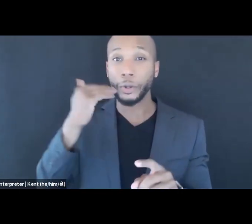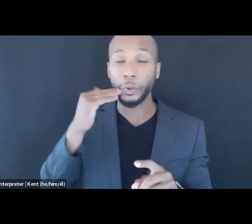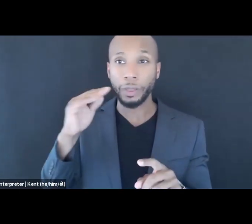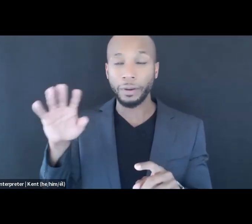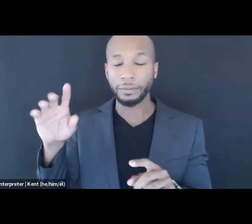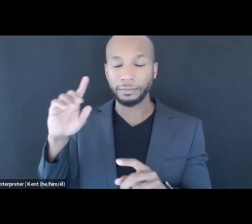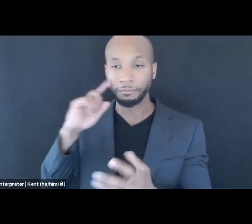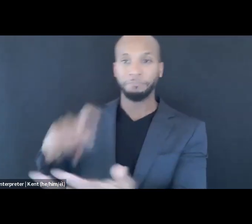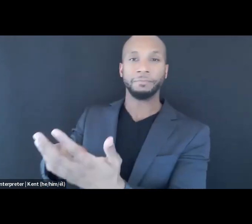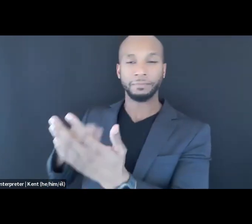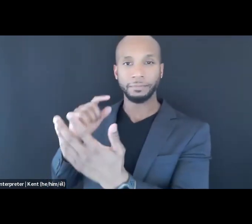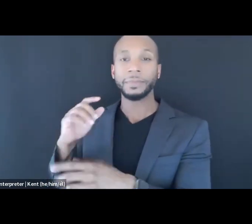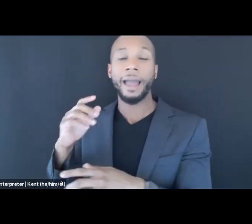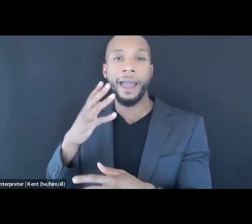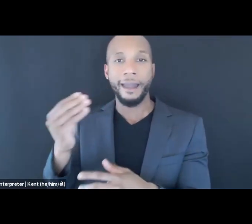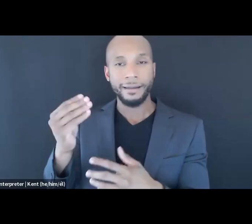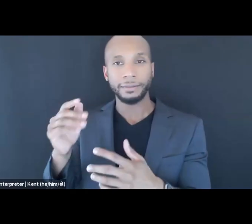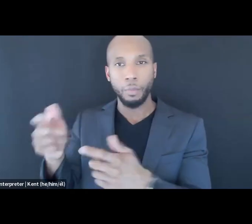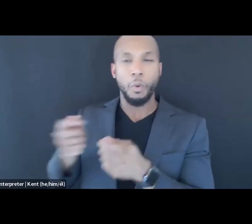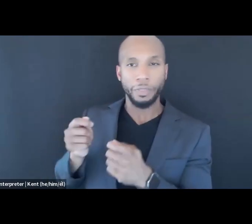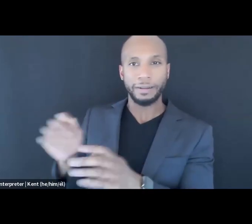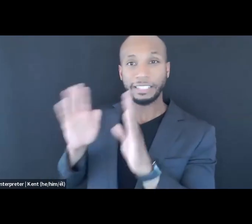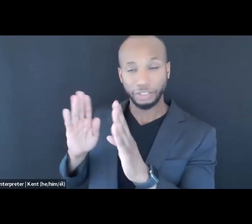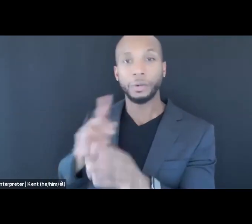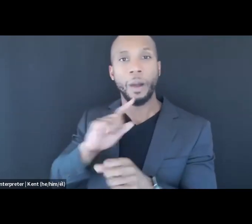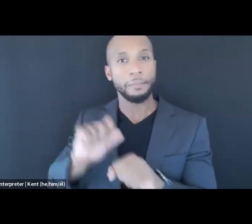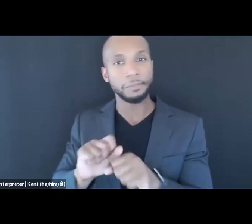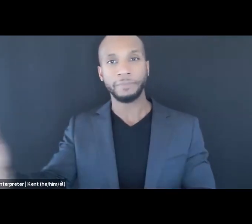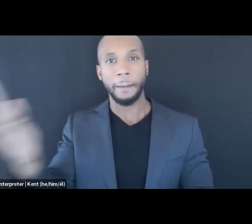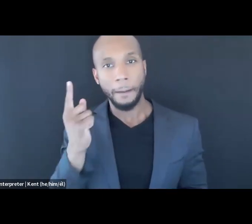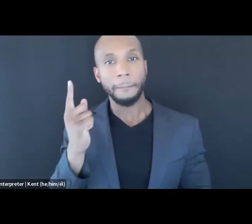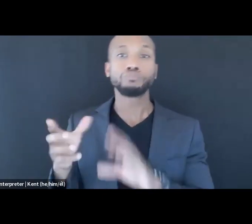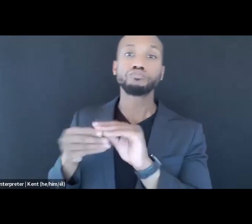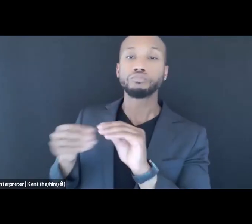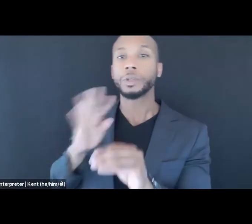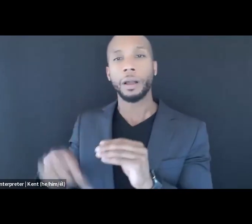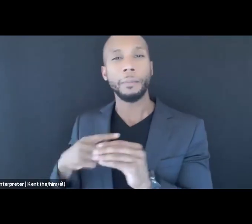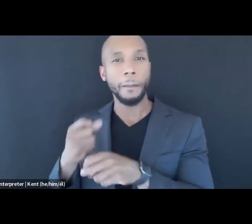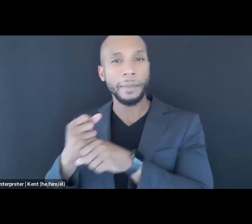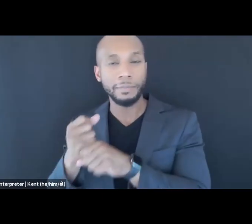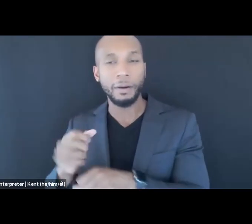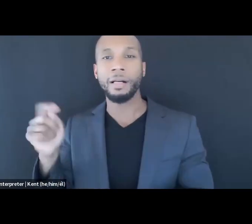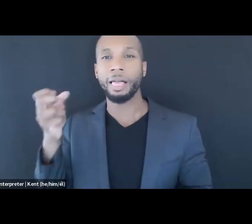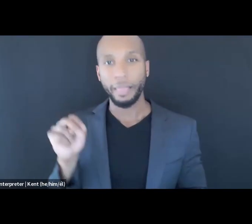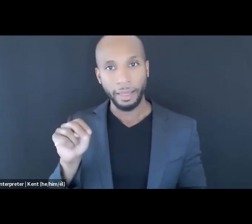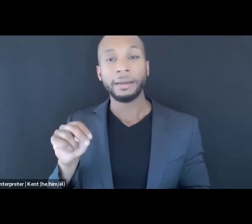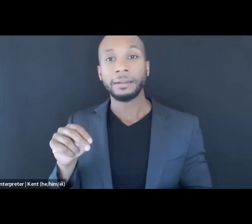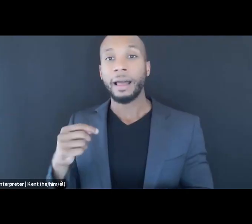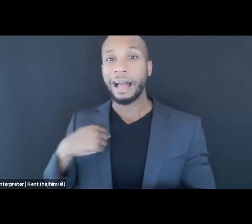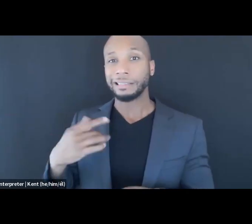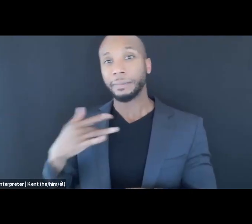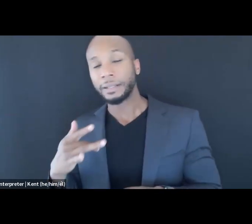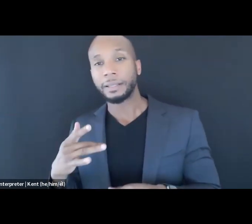and draw their attention. And sure enough, one of them came up and started talking about baseball. And then On top of that, I